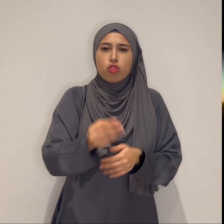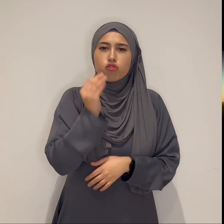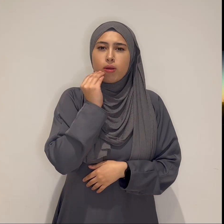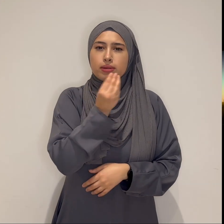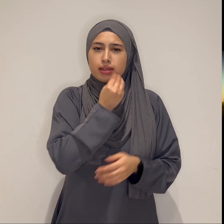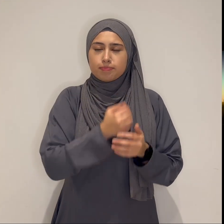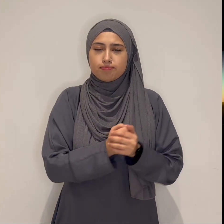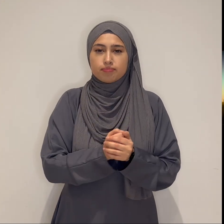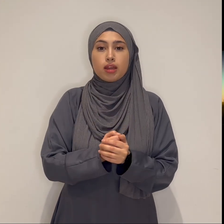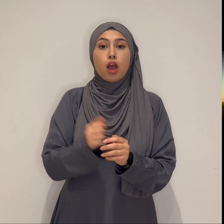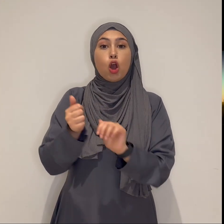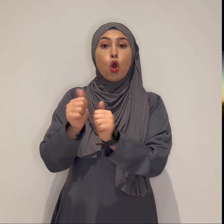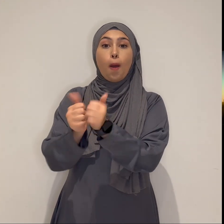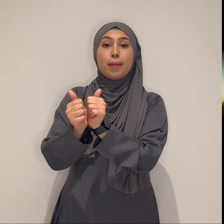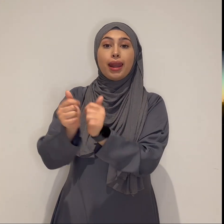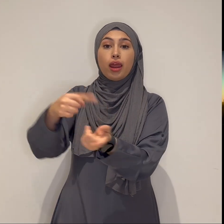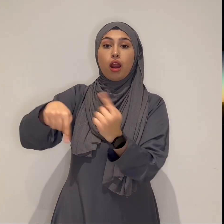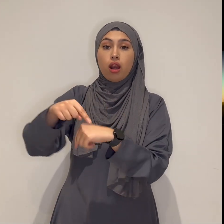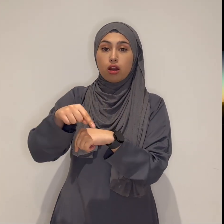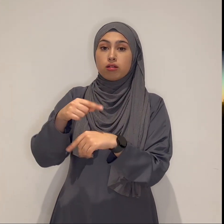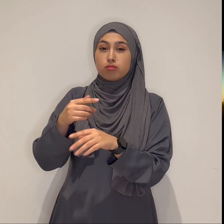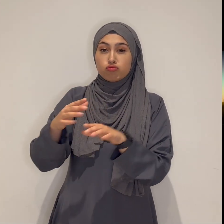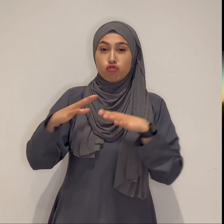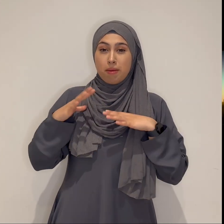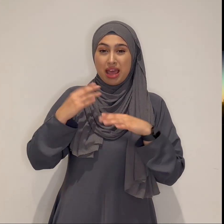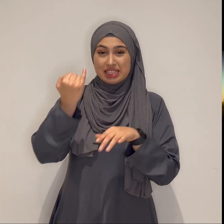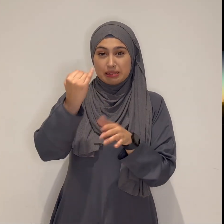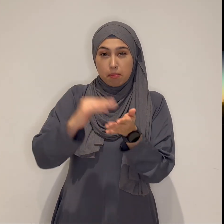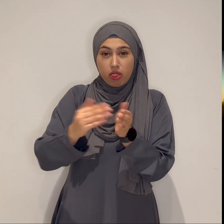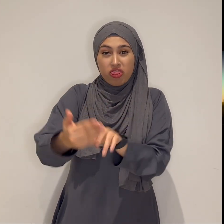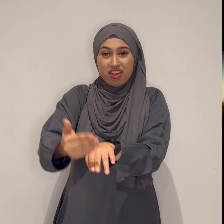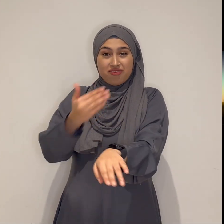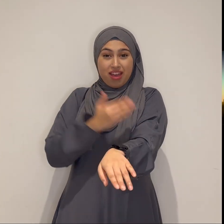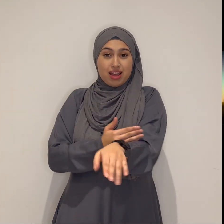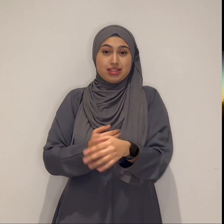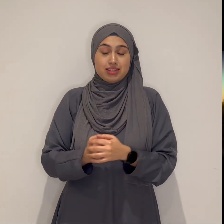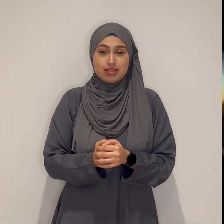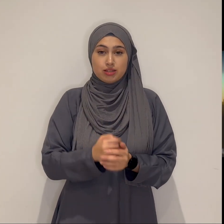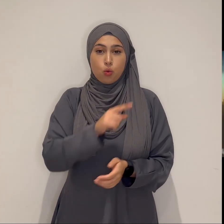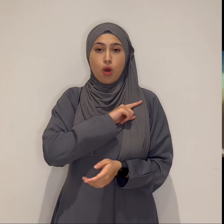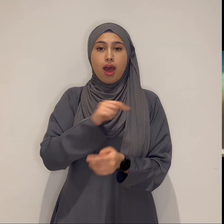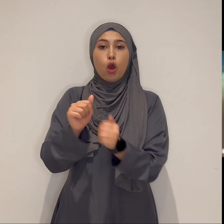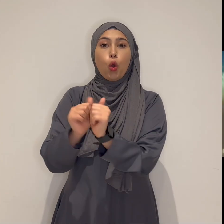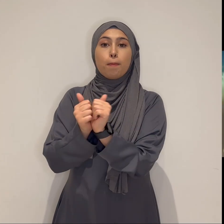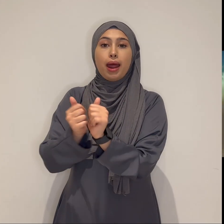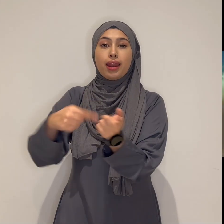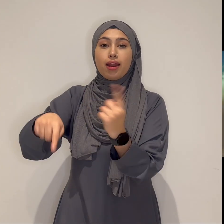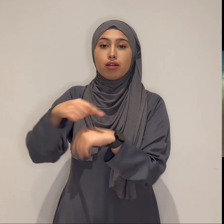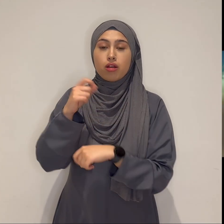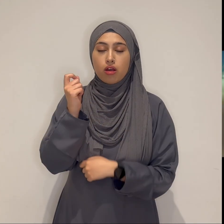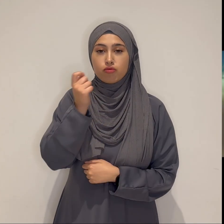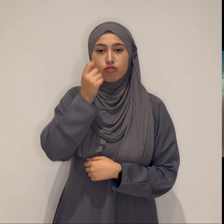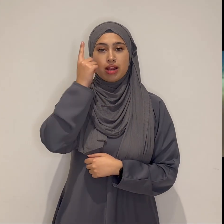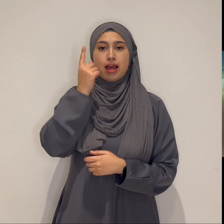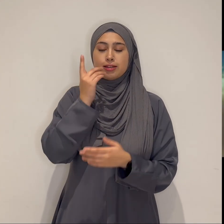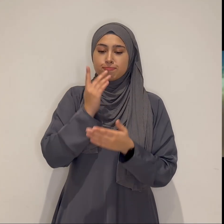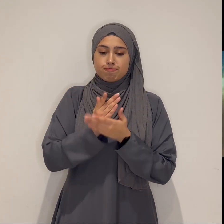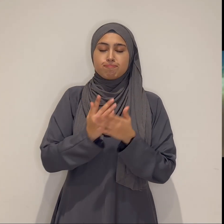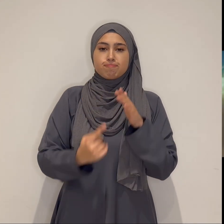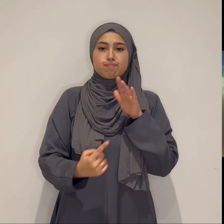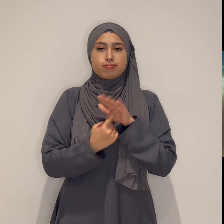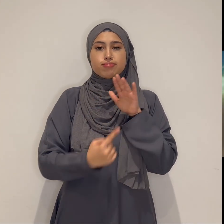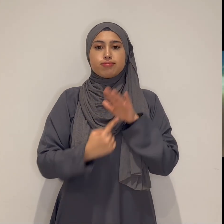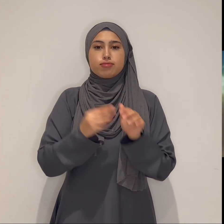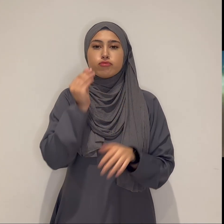Ramadan? It's narrated that Sahaba radiallahu anhum used to prepare 6 months in advance. 6 months in advance for the month of Ramadan,